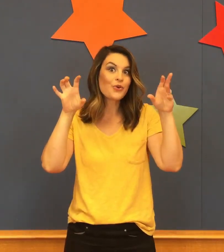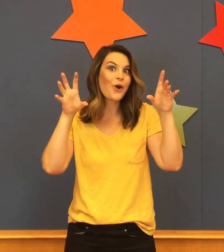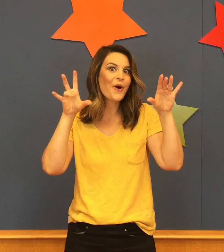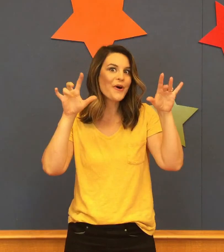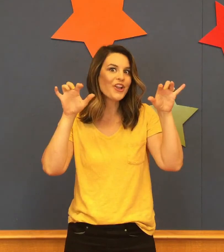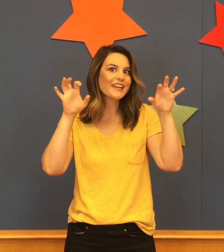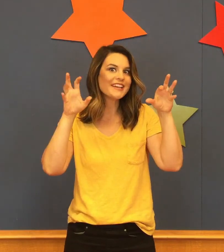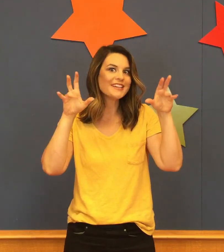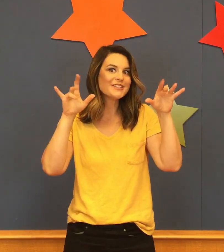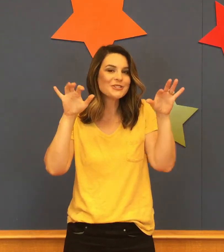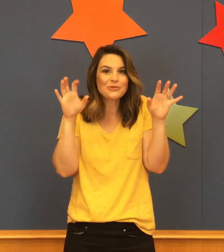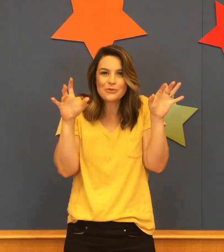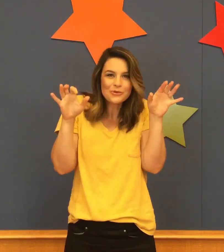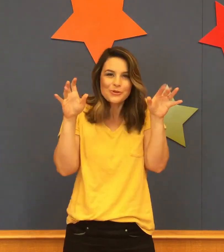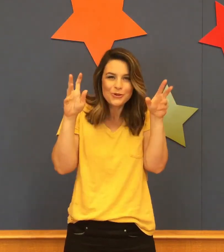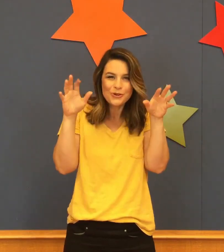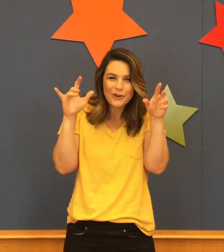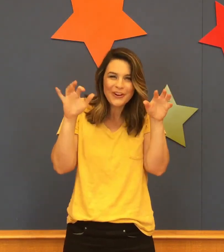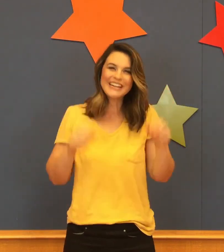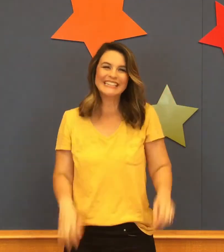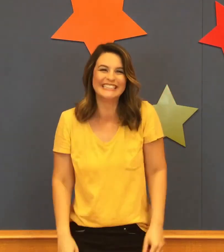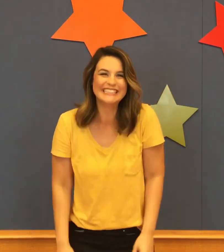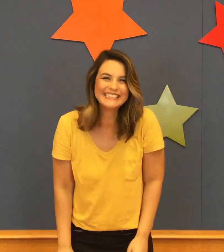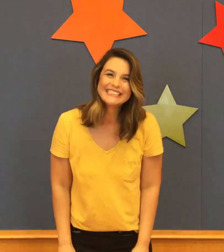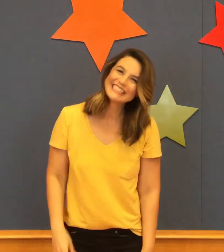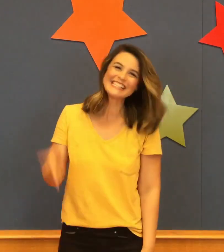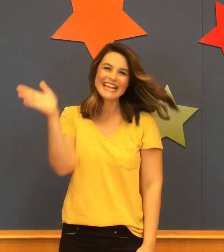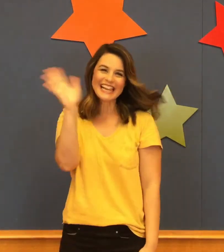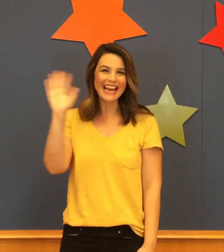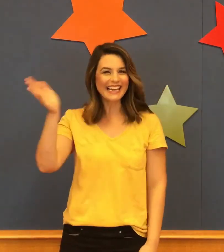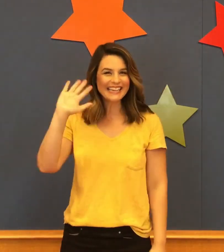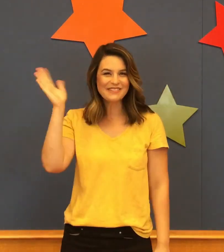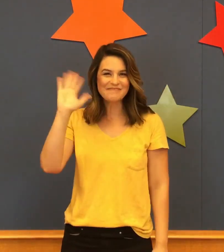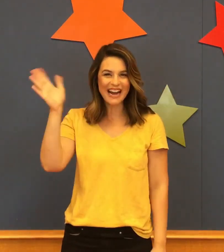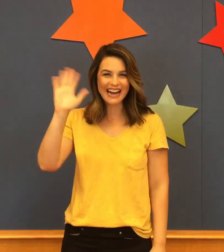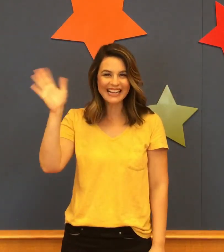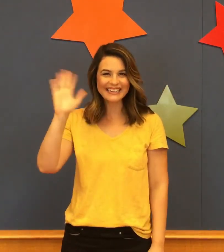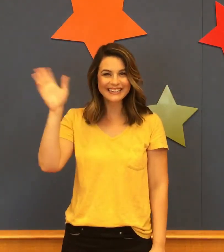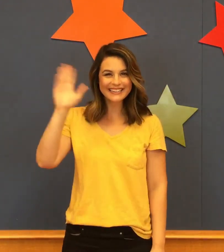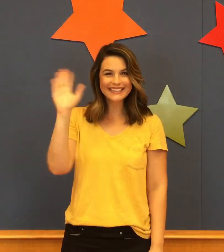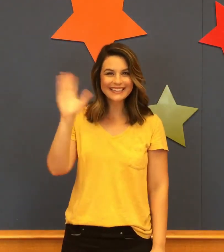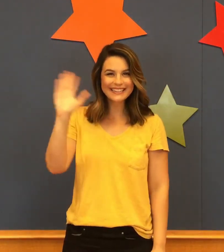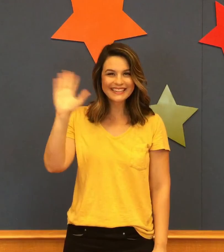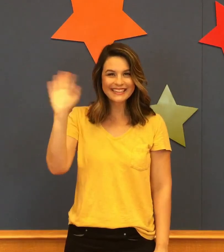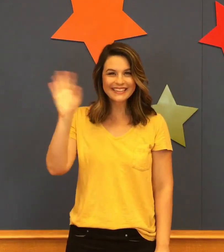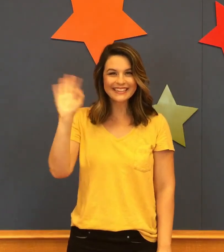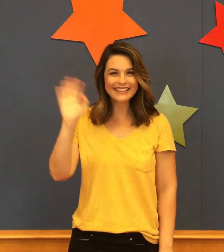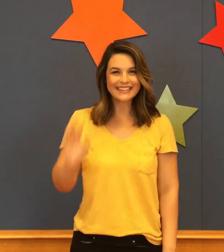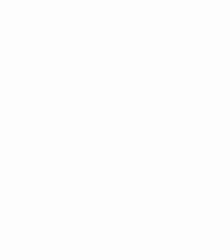creepy crawlies. Ooh. See you then. Bye.